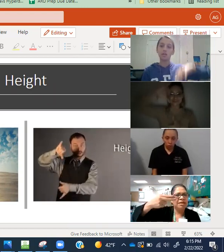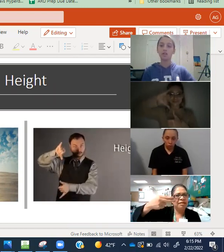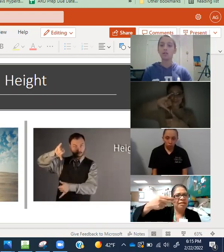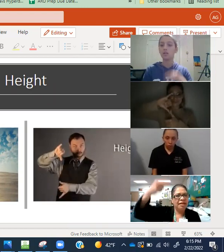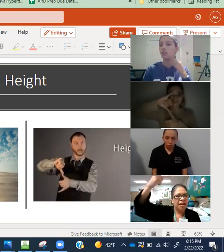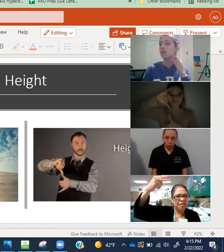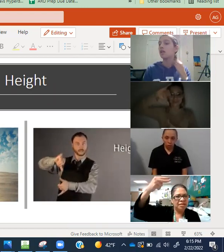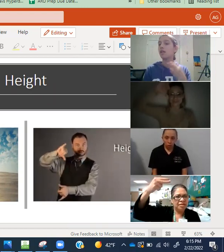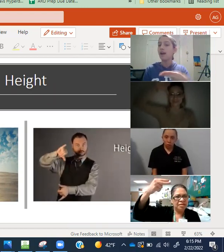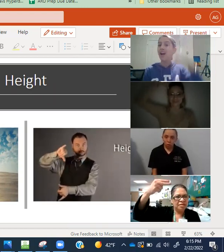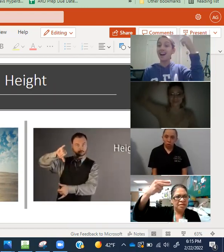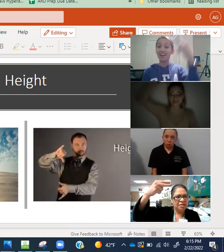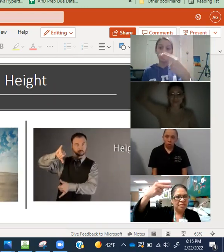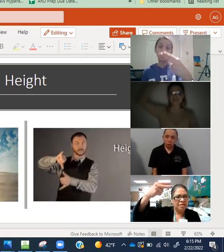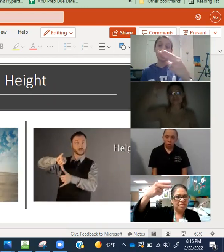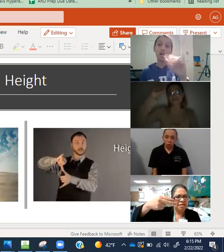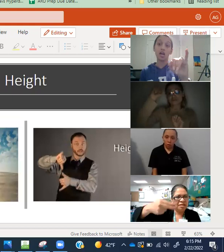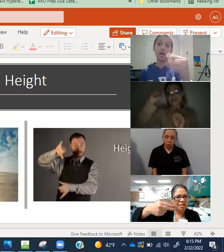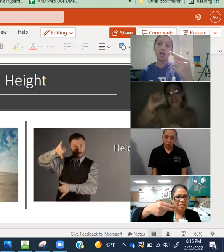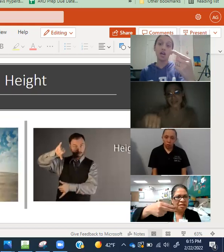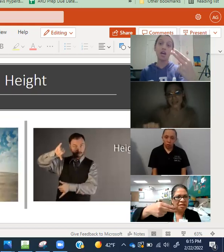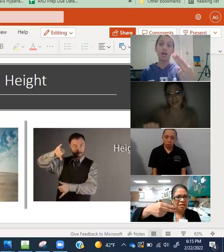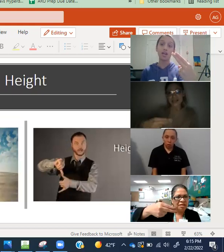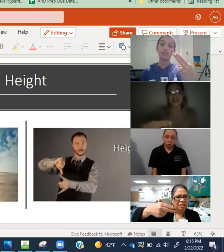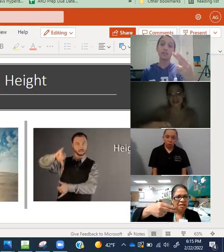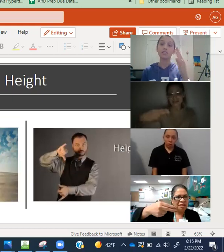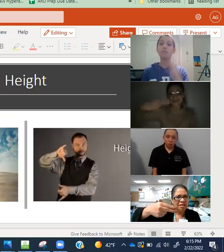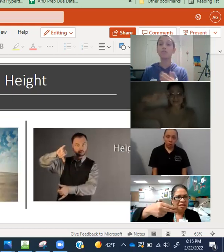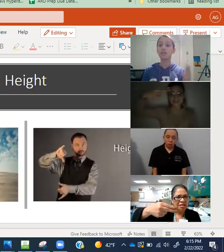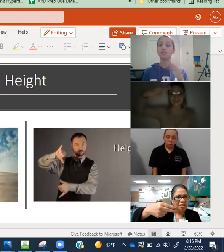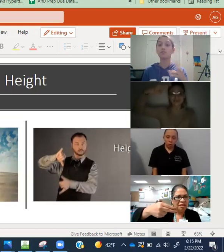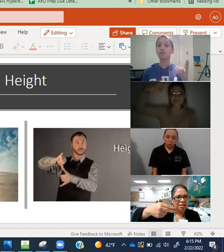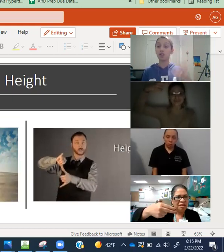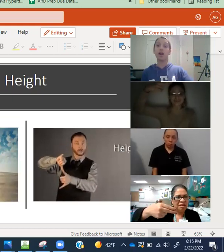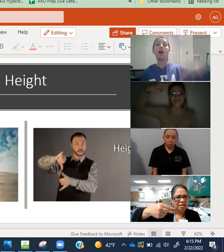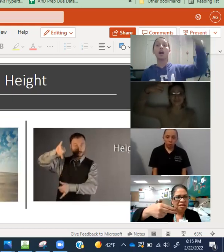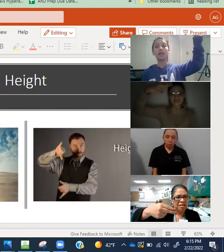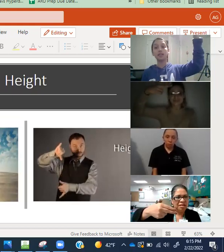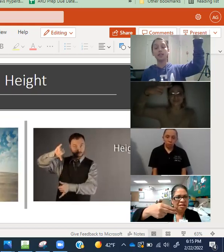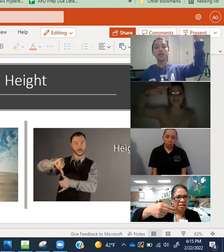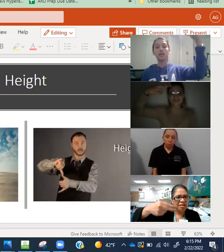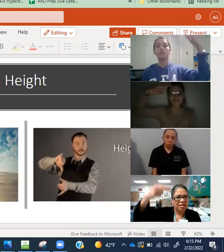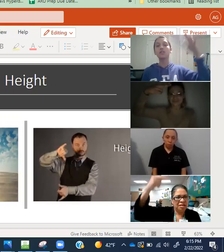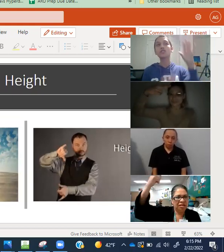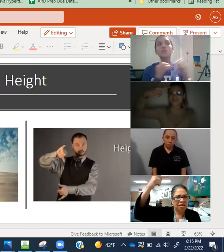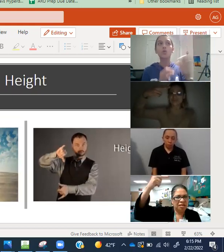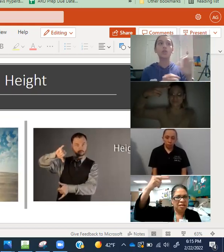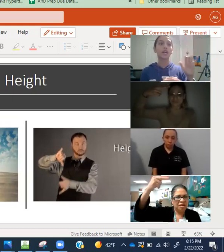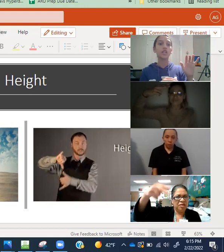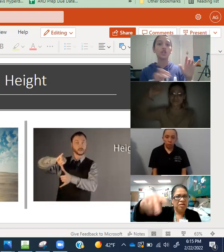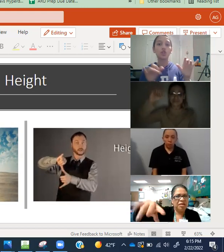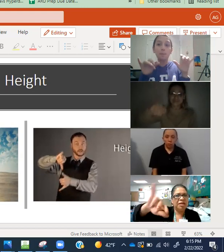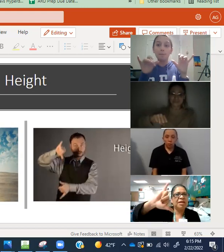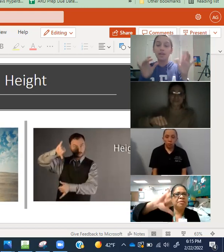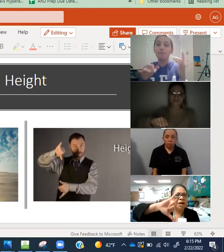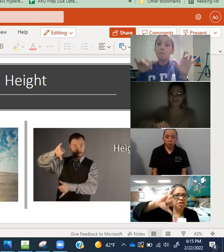is this? High. High. Like something is very high. This is more